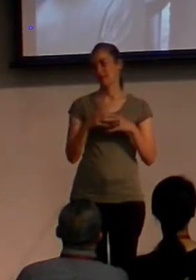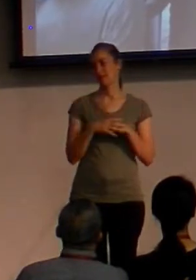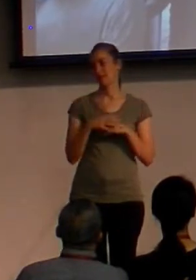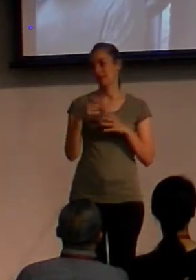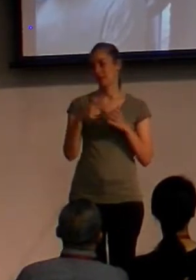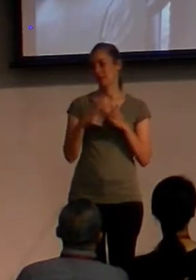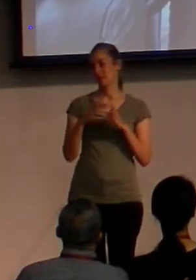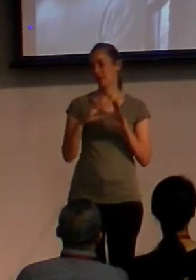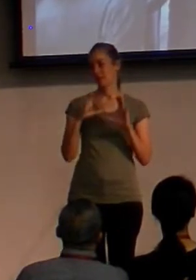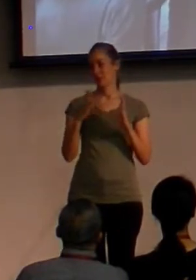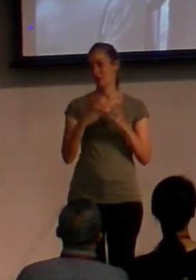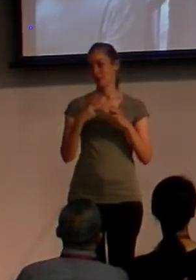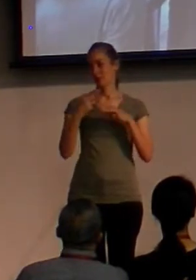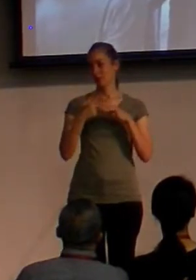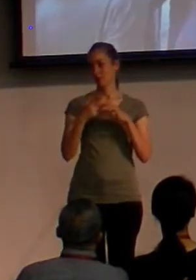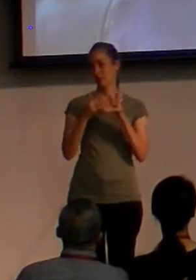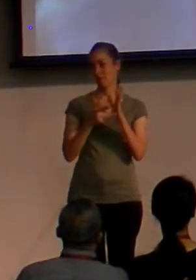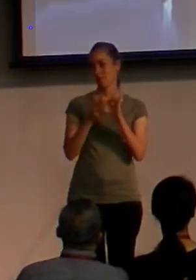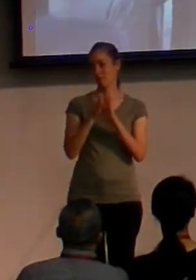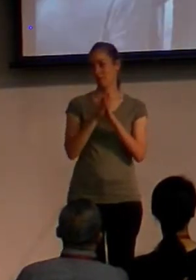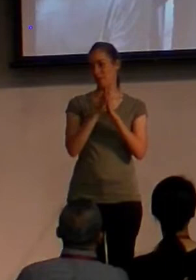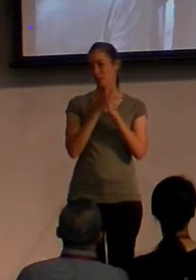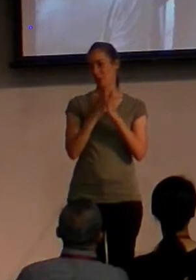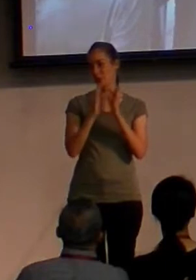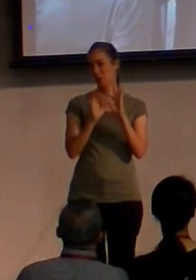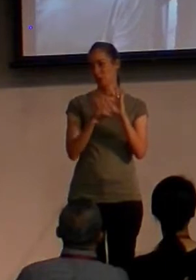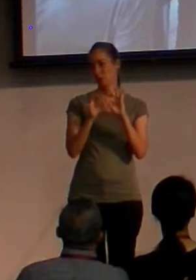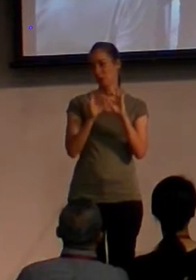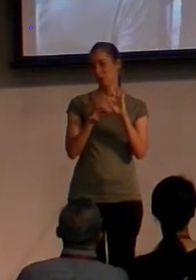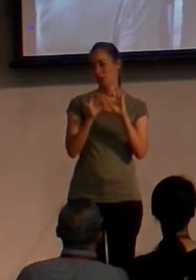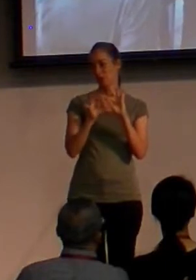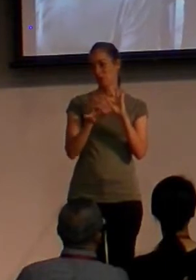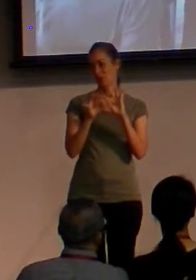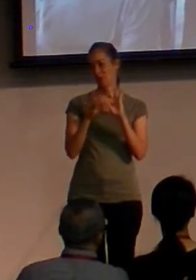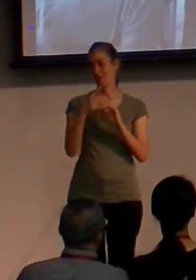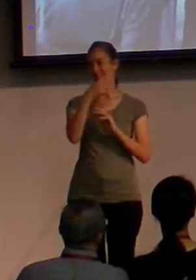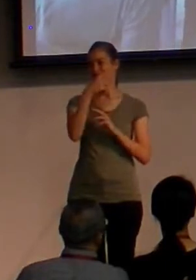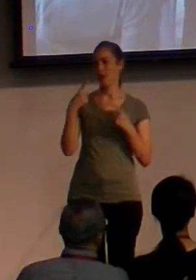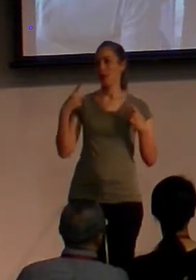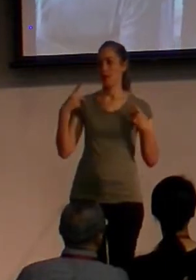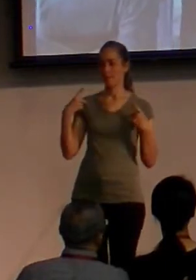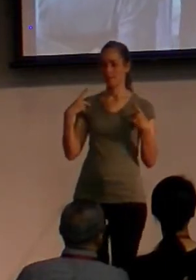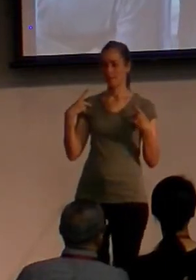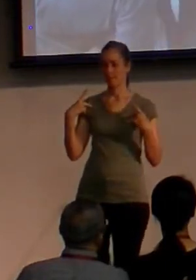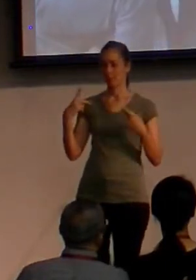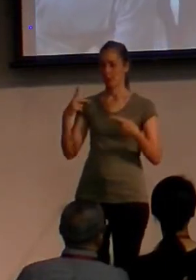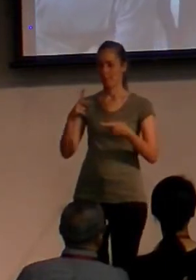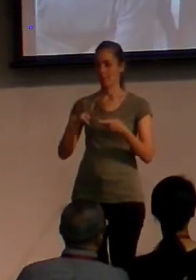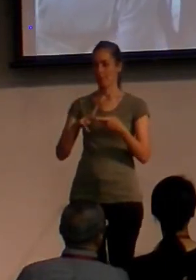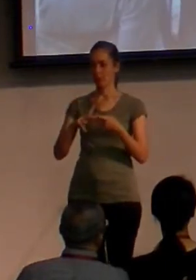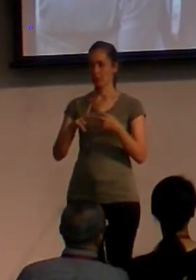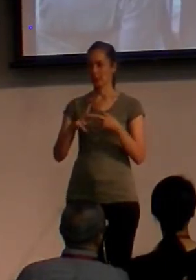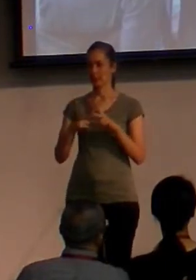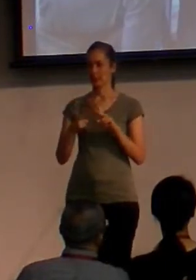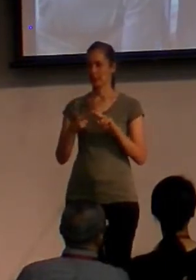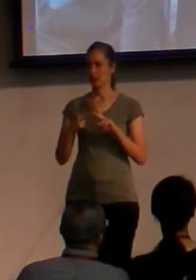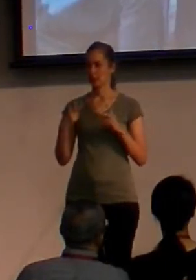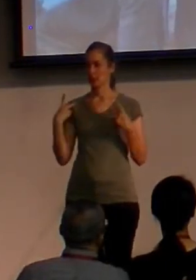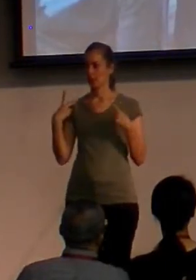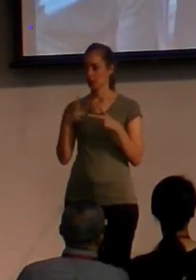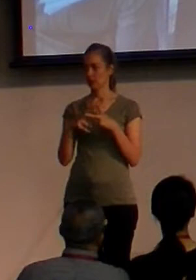is entitled Biblical Interpretation. I had this Portuguese solar player, and I transformed it into an